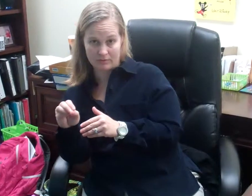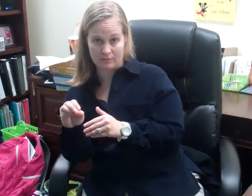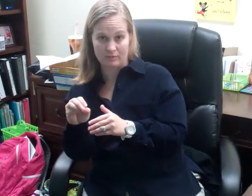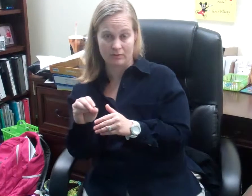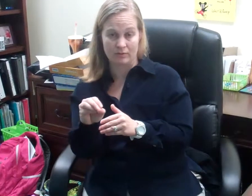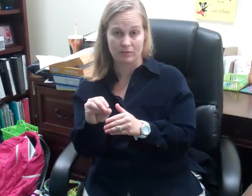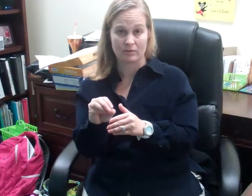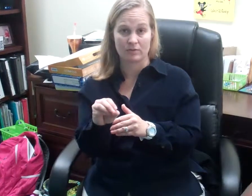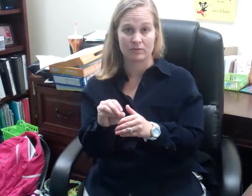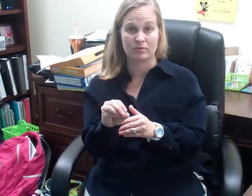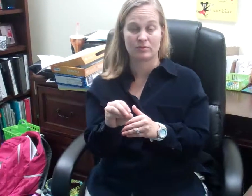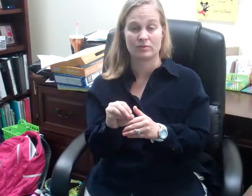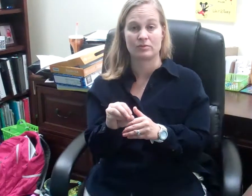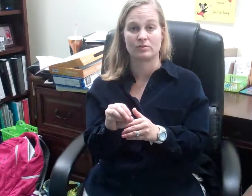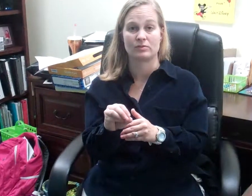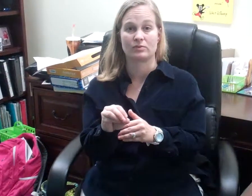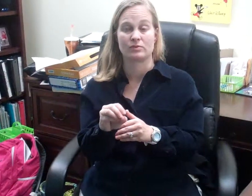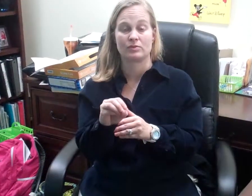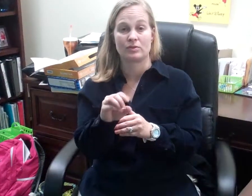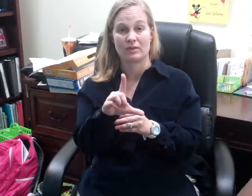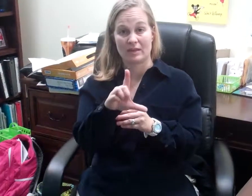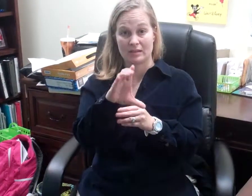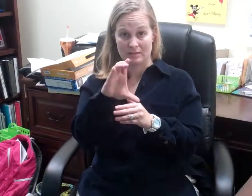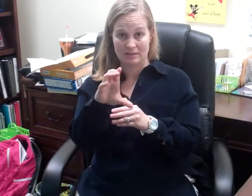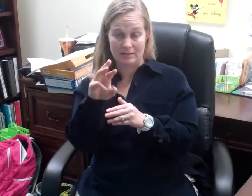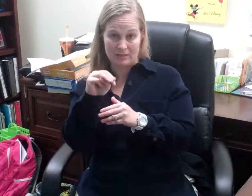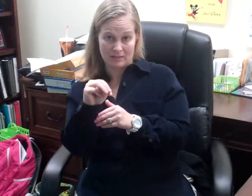denominator for these two fractions is 30.